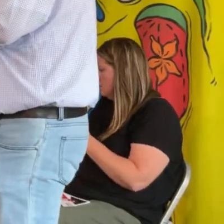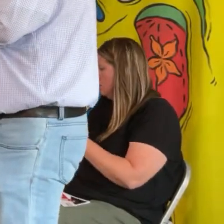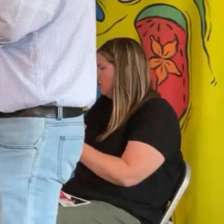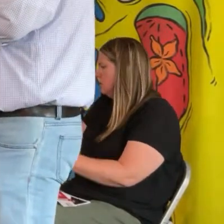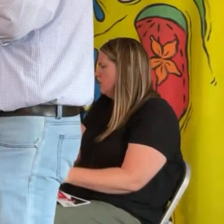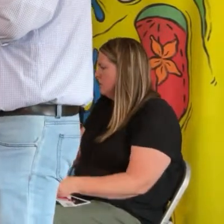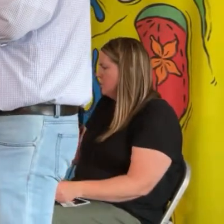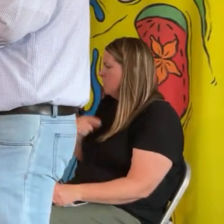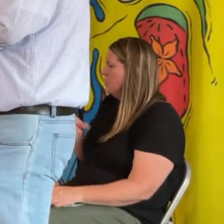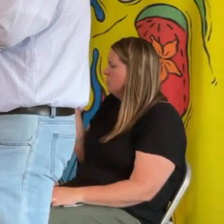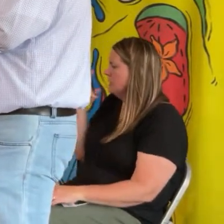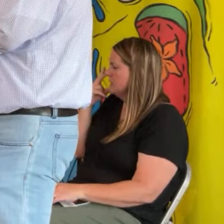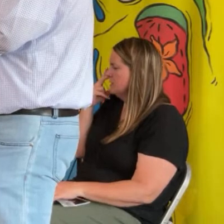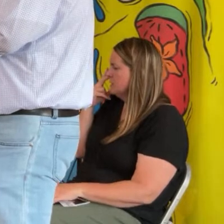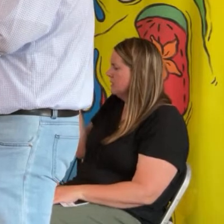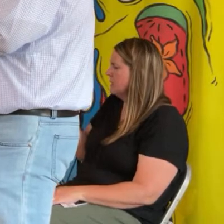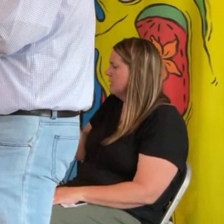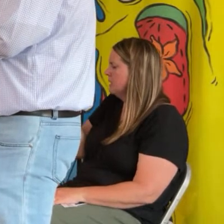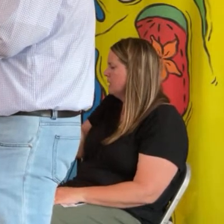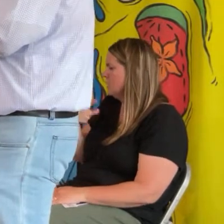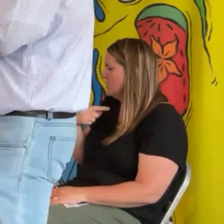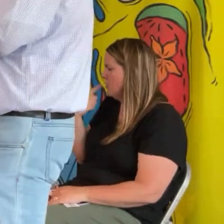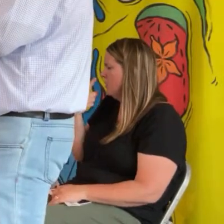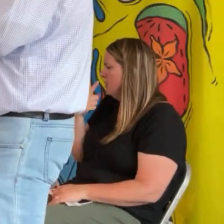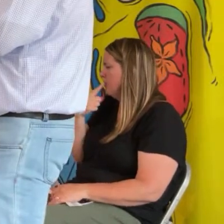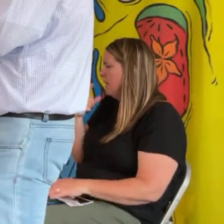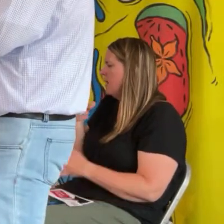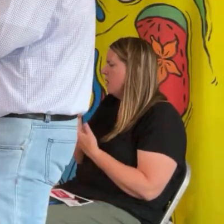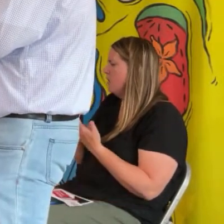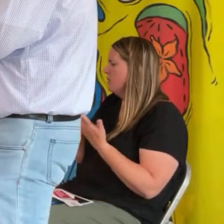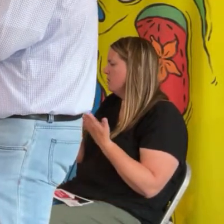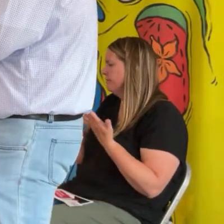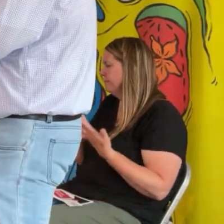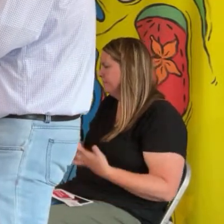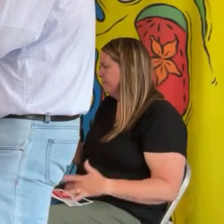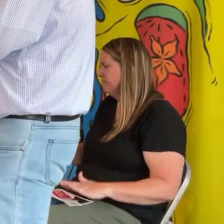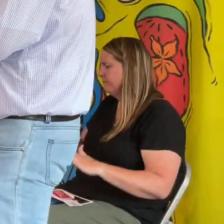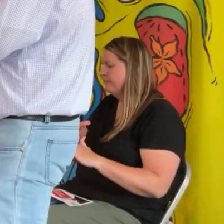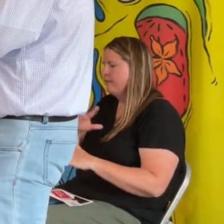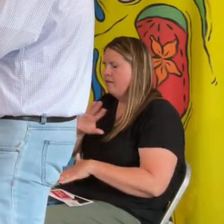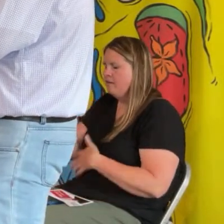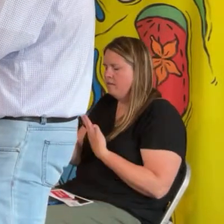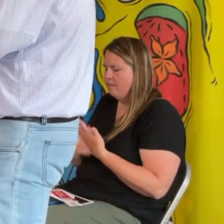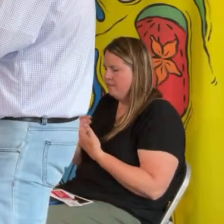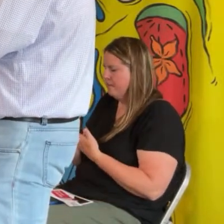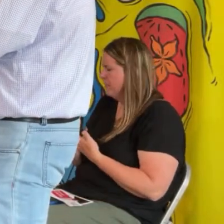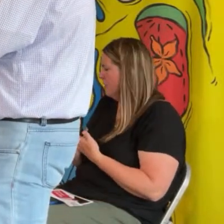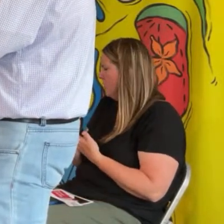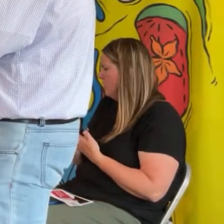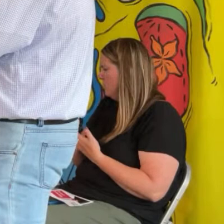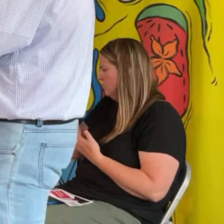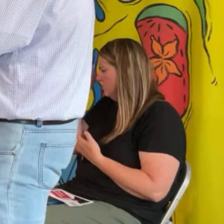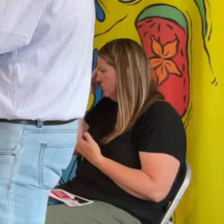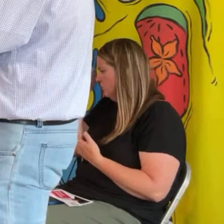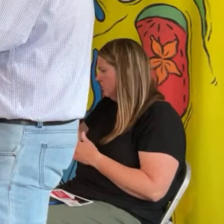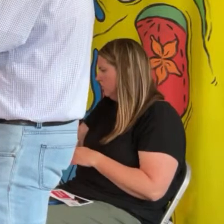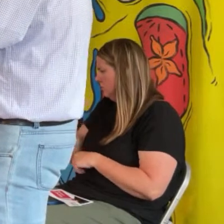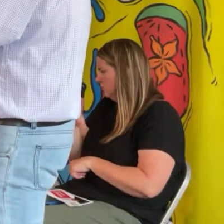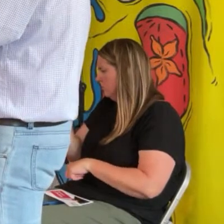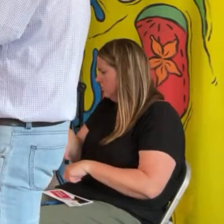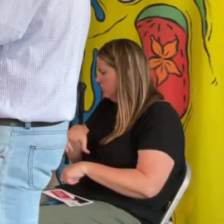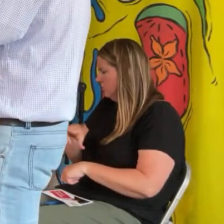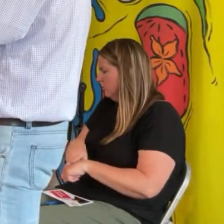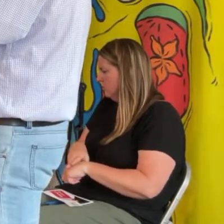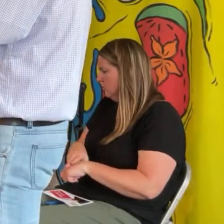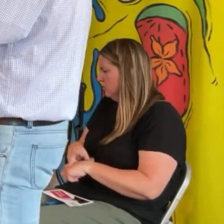we see in his open mouth the nakedness of the whole